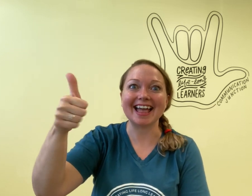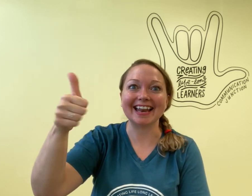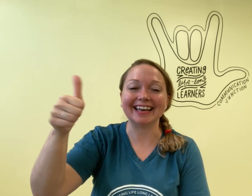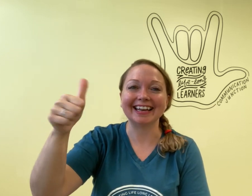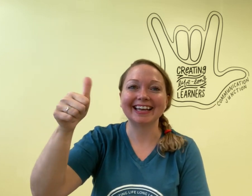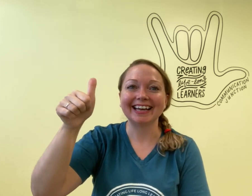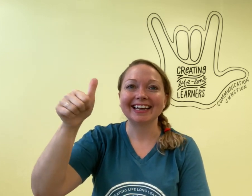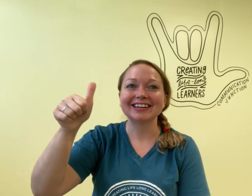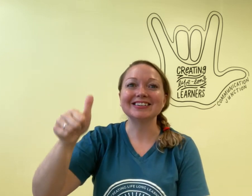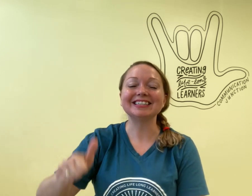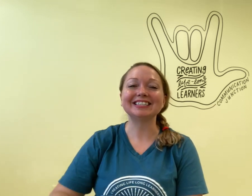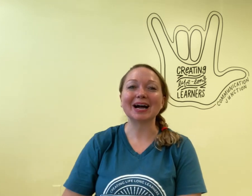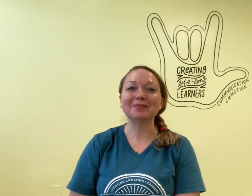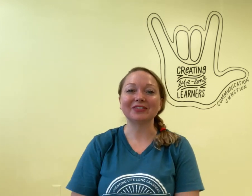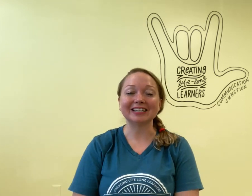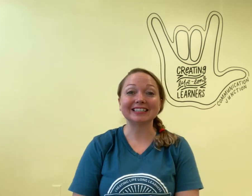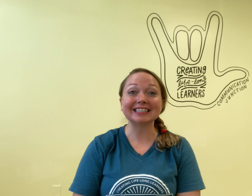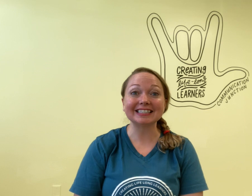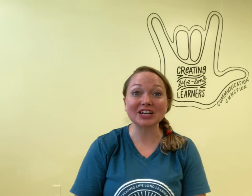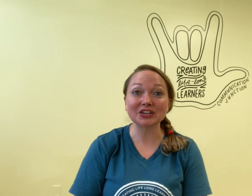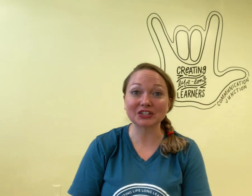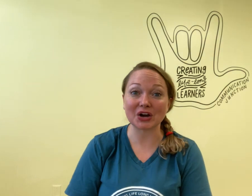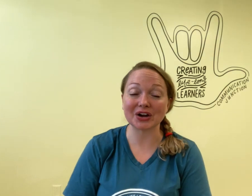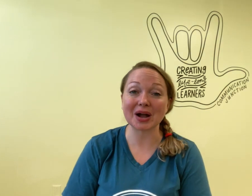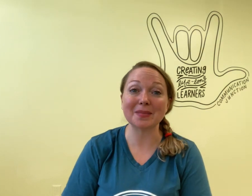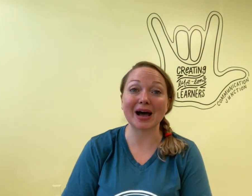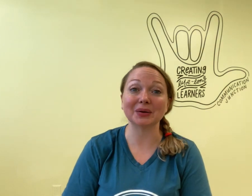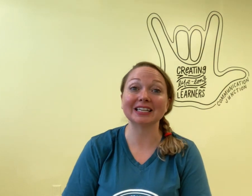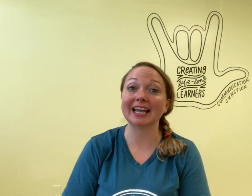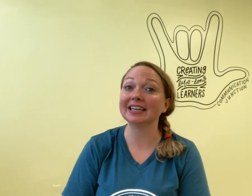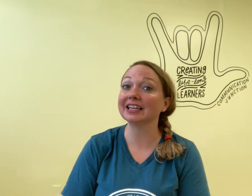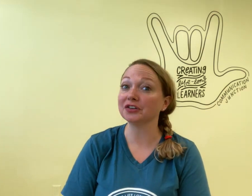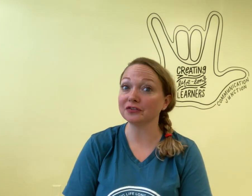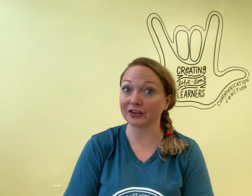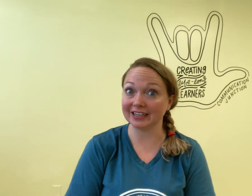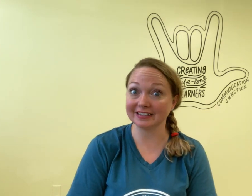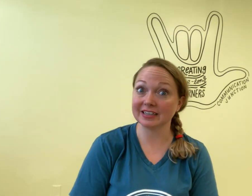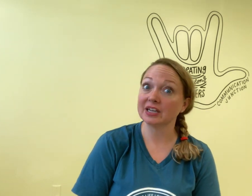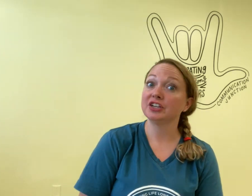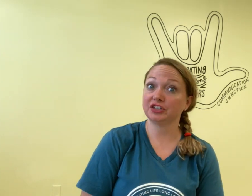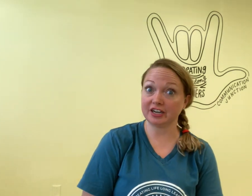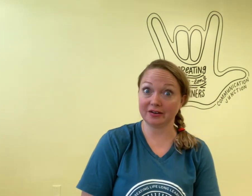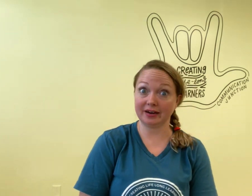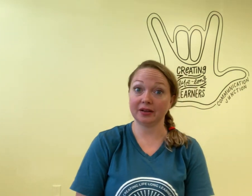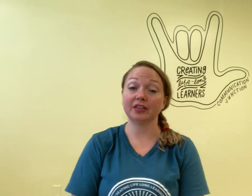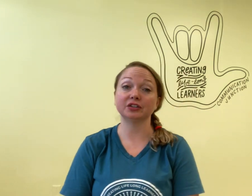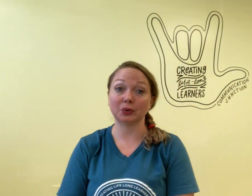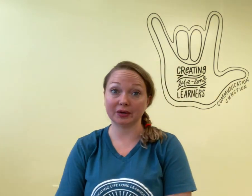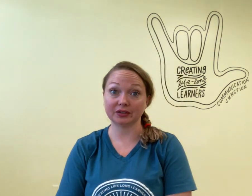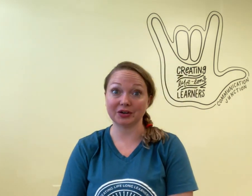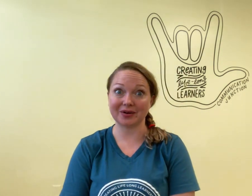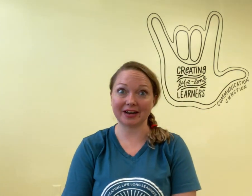10. Good job, friends. Let's sing our song about 10 little friends sharing their toys. Are you ready? Here